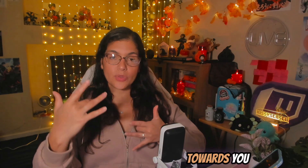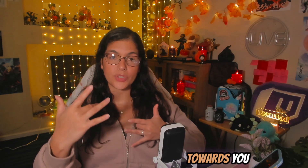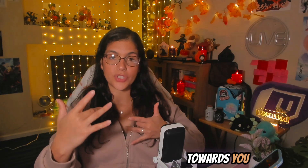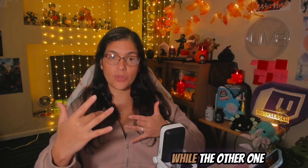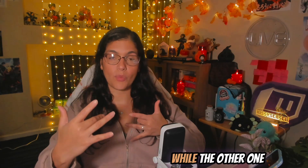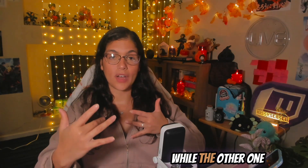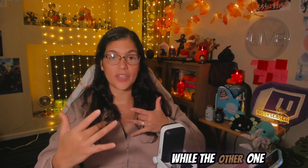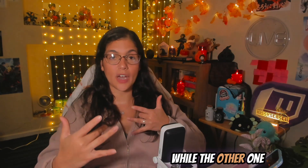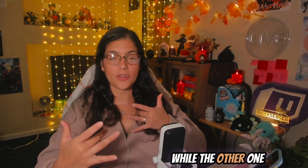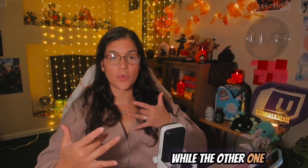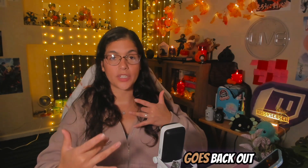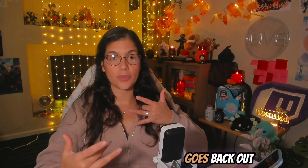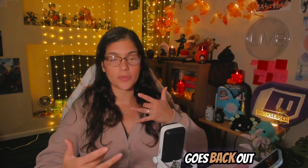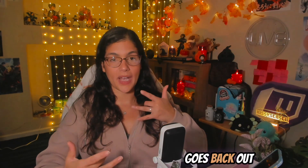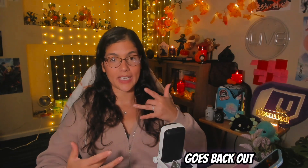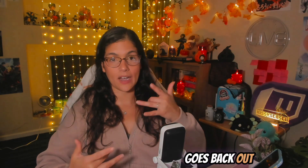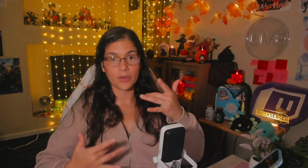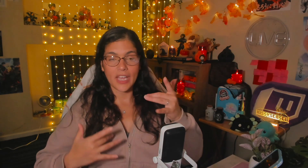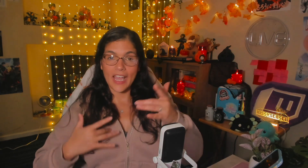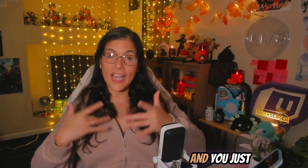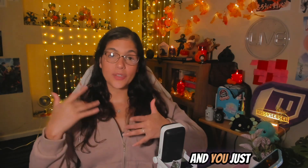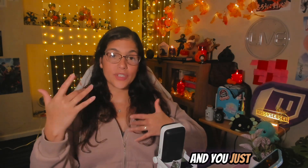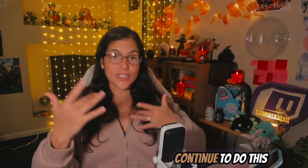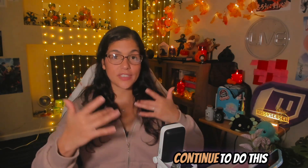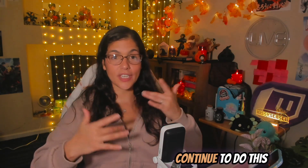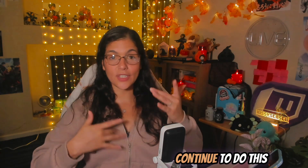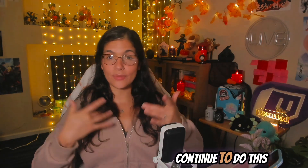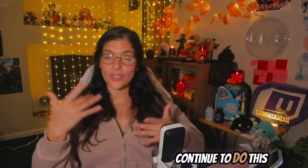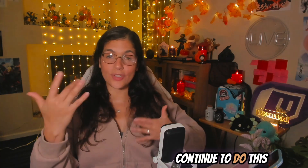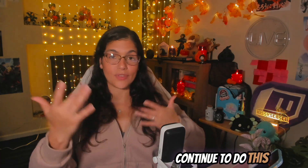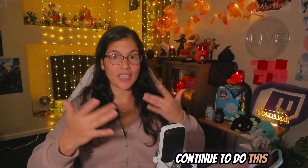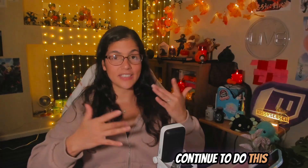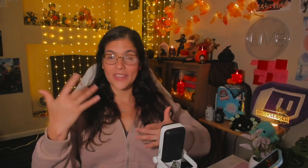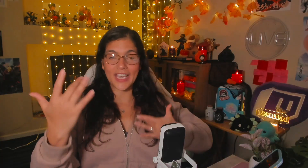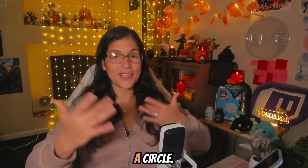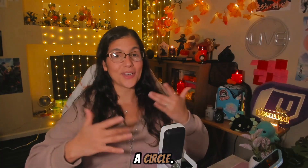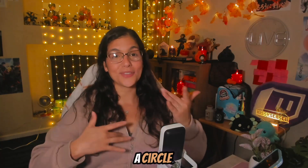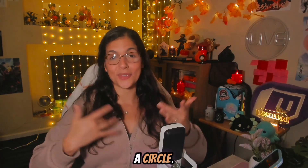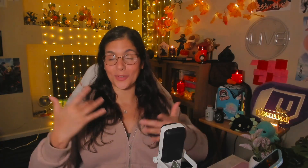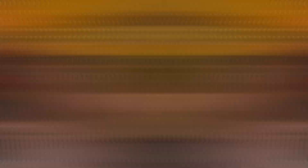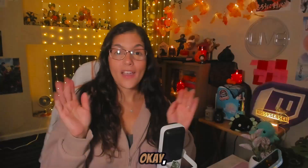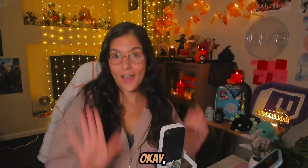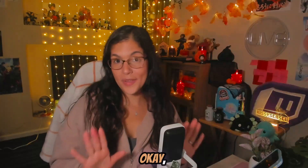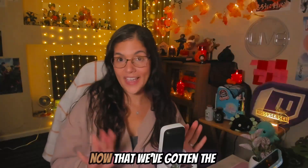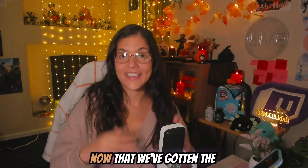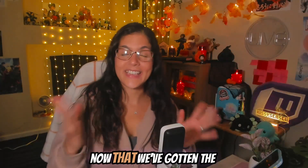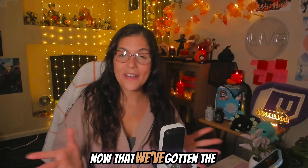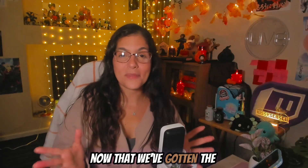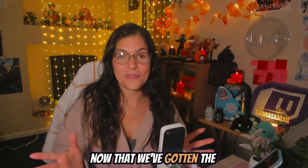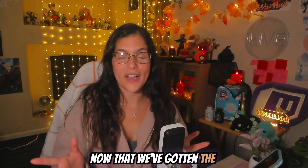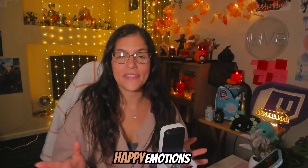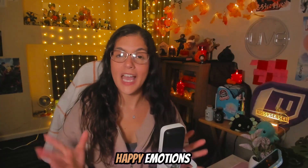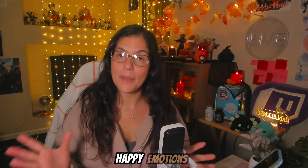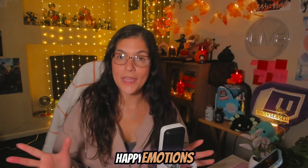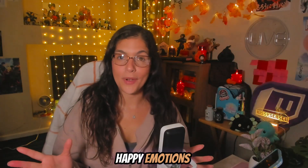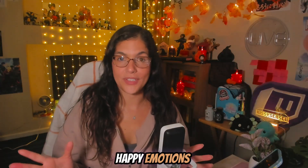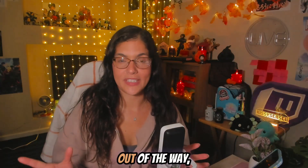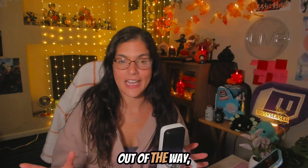you while the other one goes back out. And you just continue to do this in a circle. Okay, now that we've gotten the happy emotions out of the